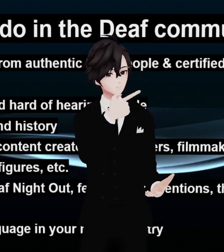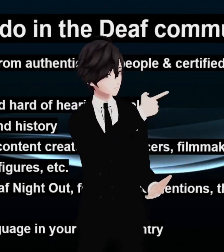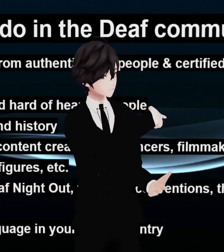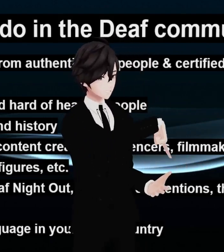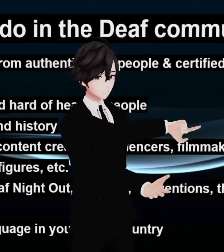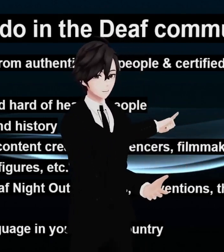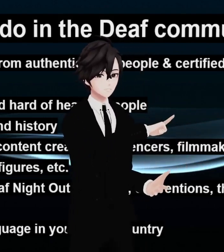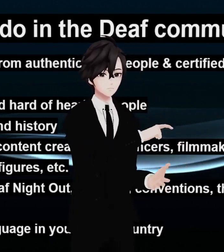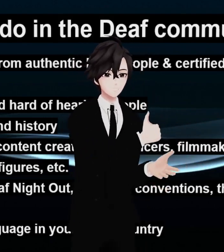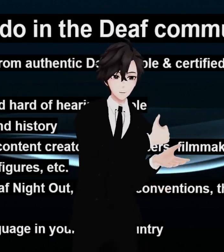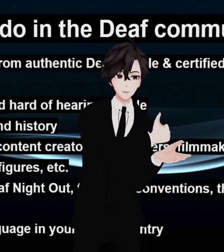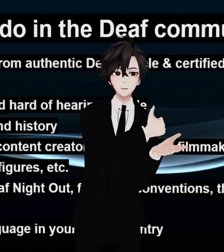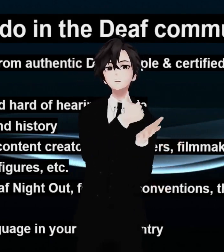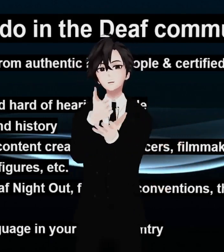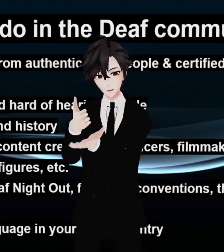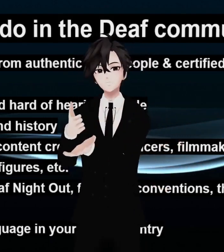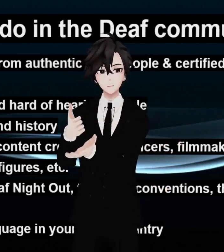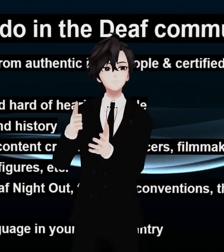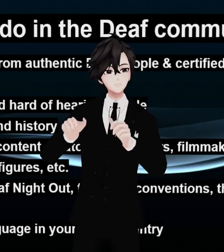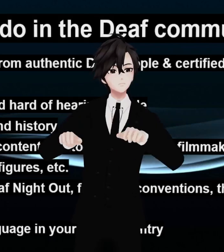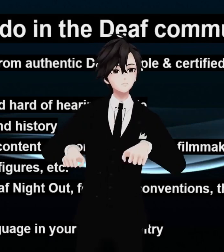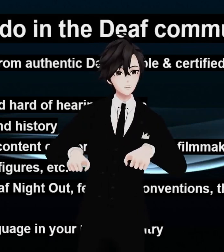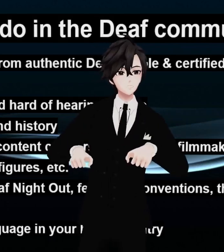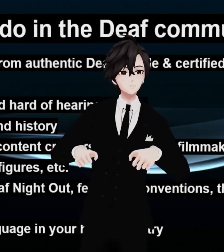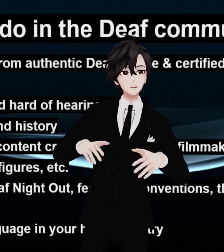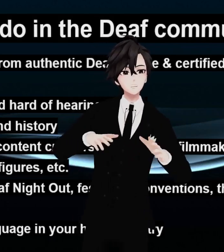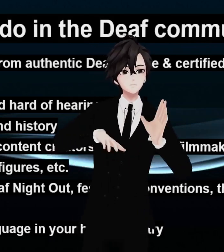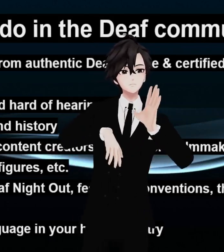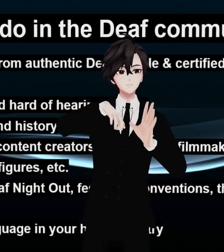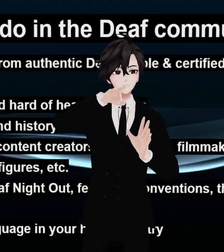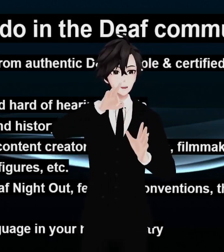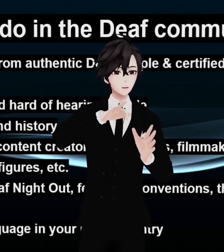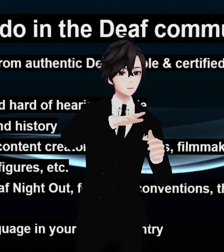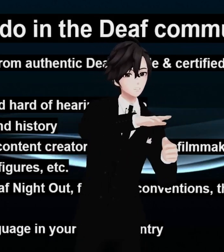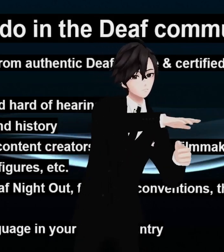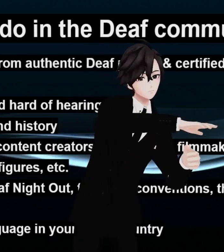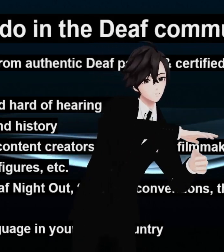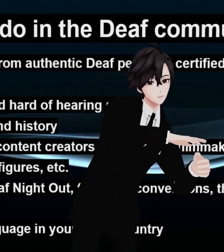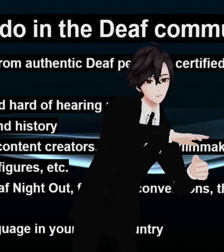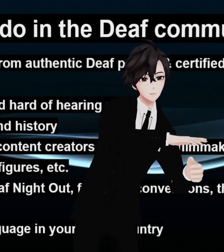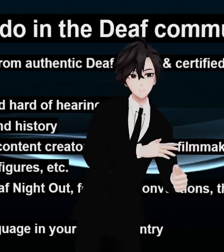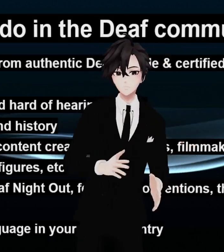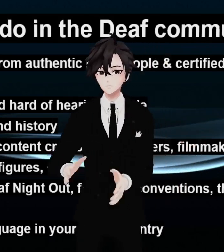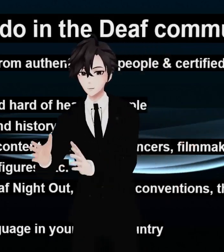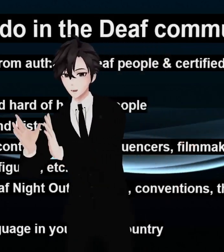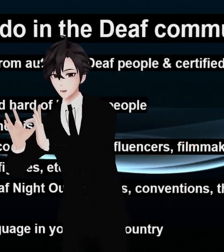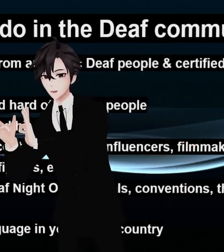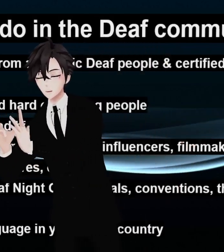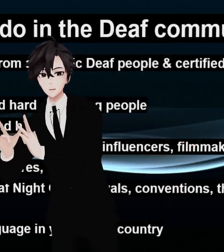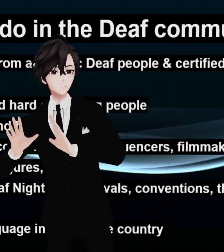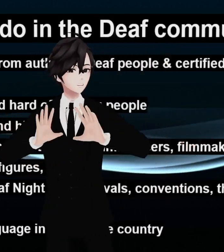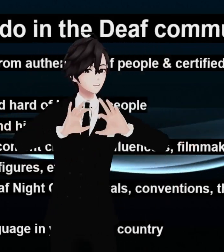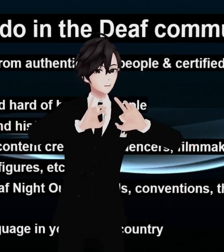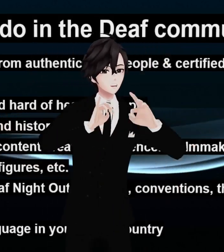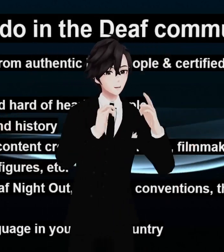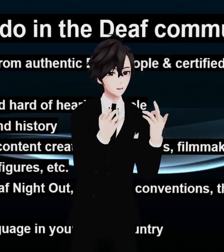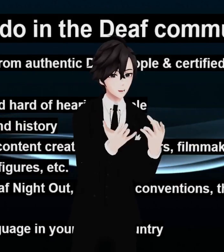because they can help you find local or online classes